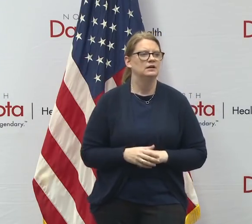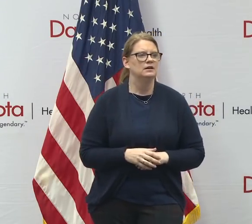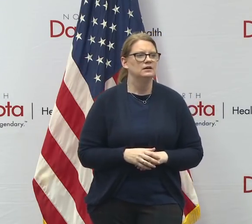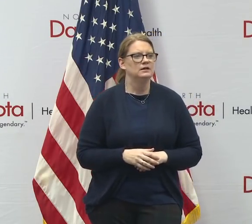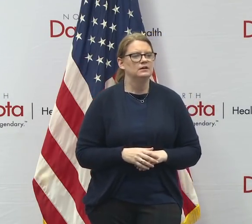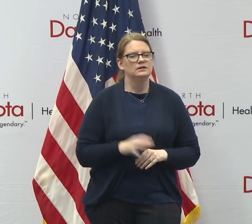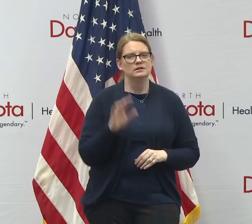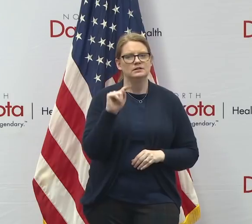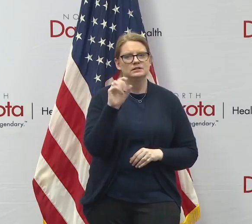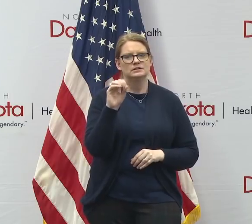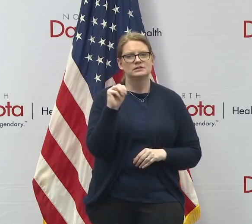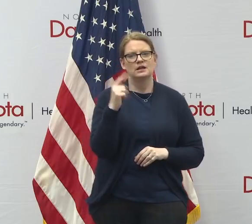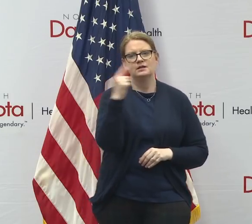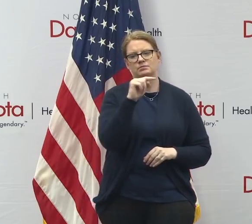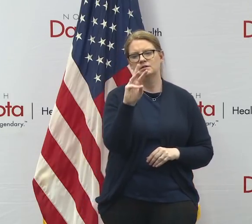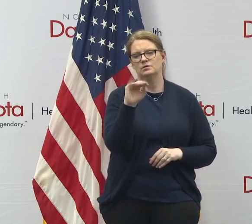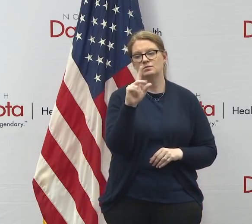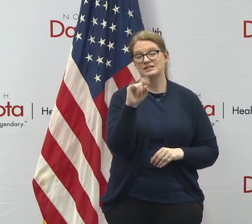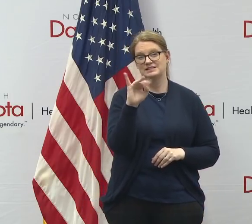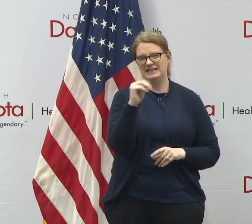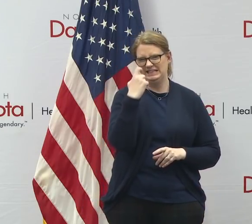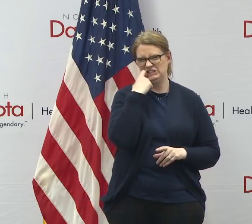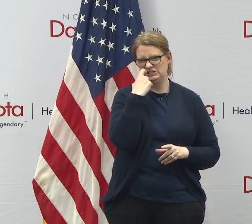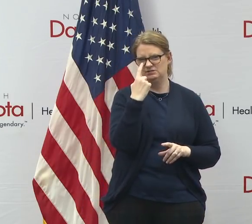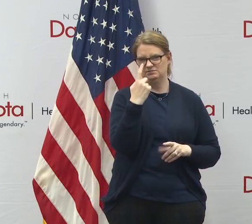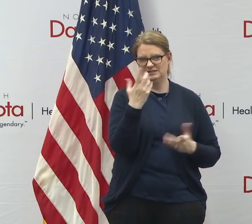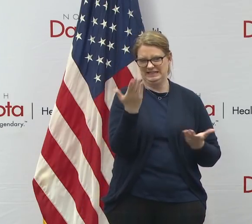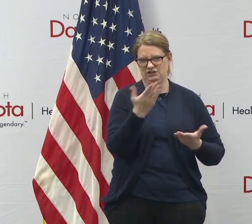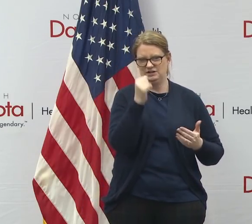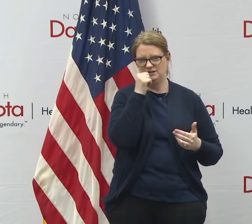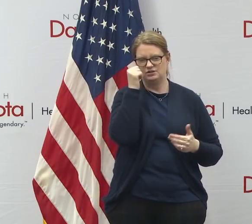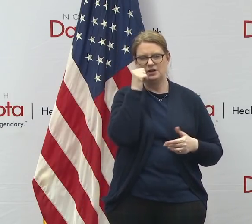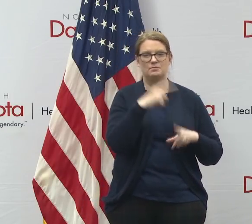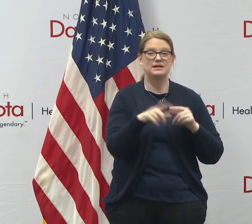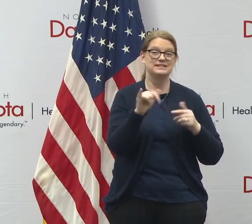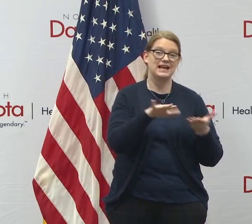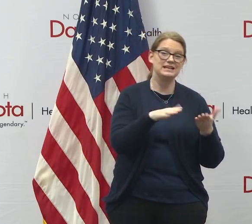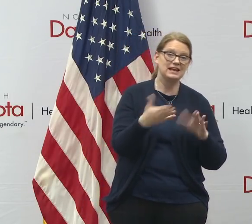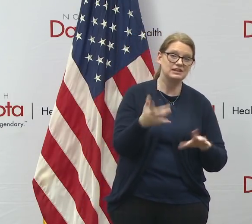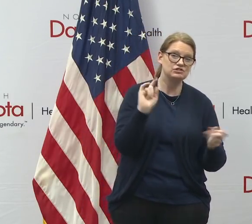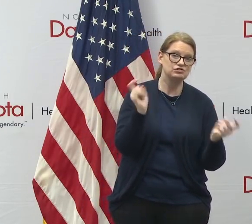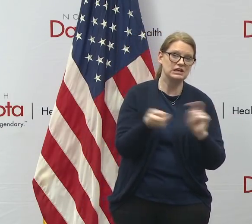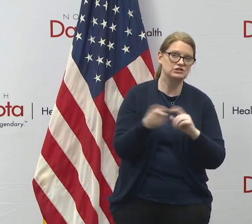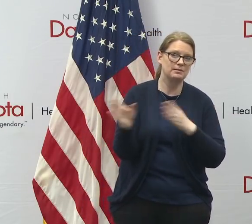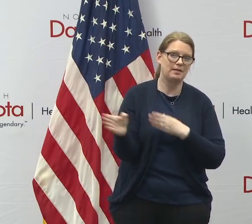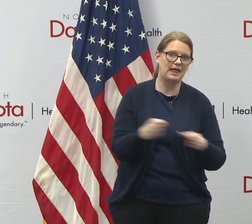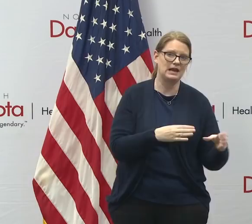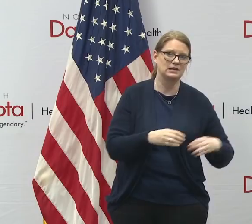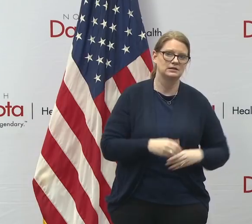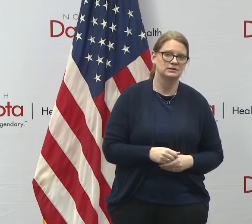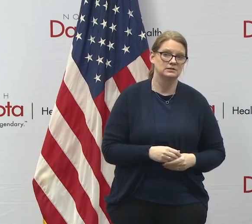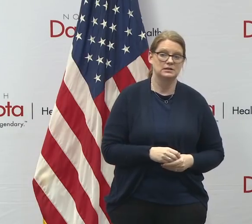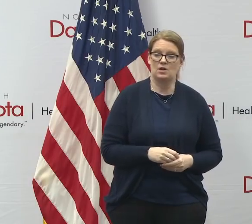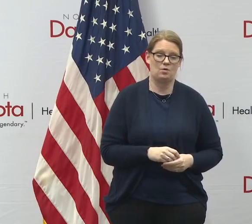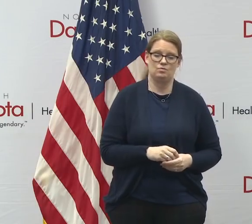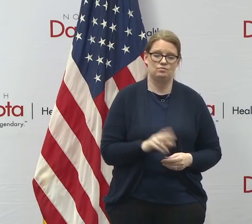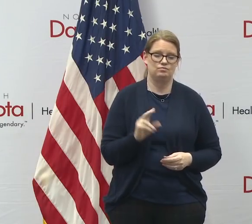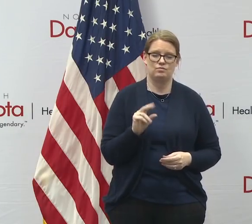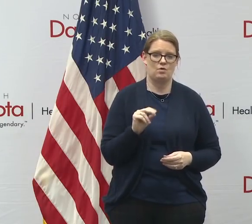From Tom up in Williston, who was here in person yesterday, does the first death change any of our planning? And the answer to that is really no.